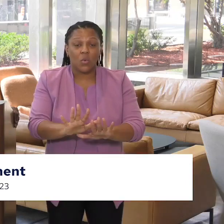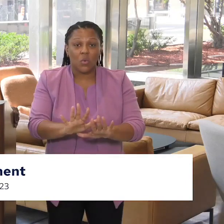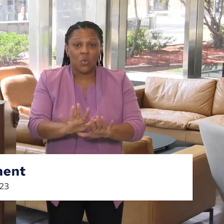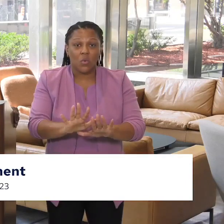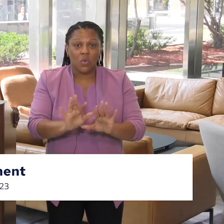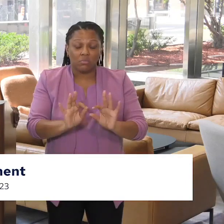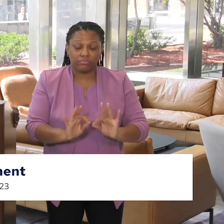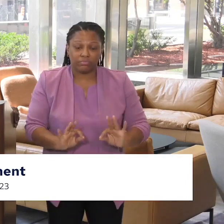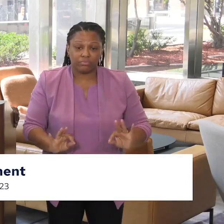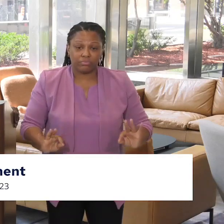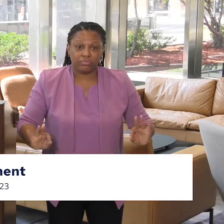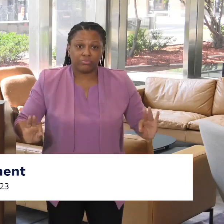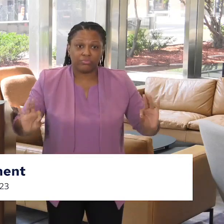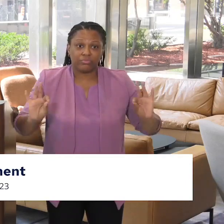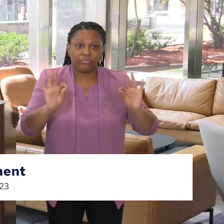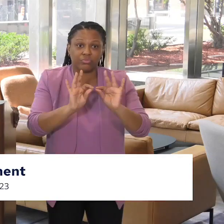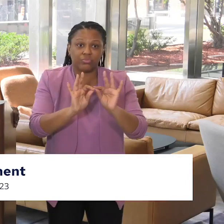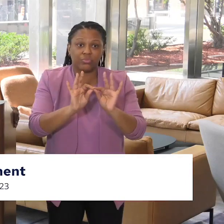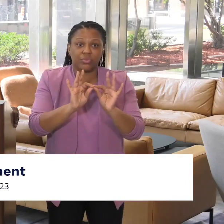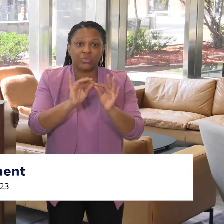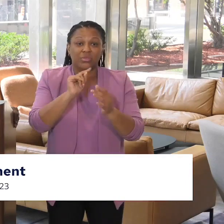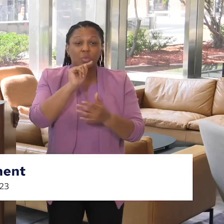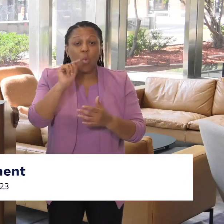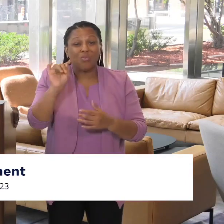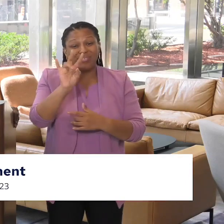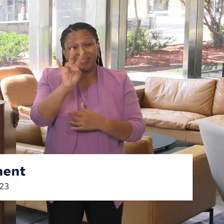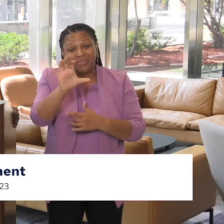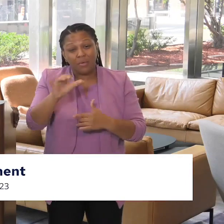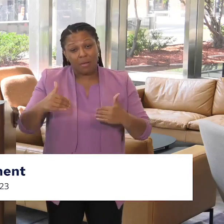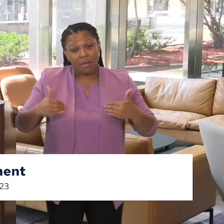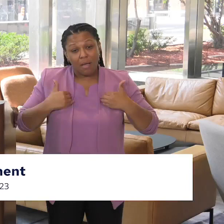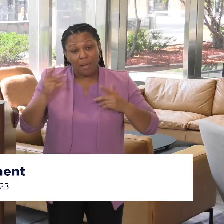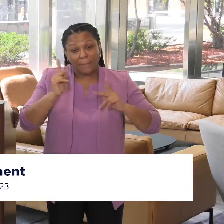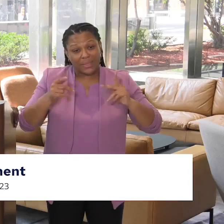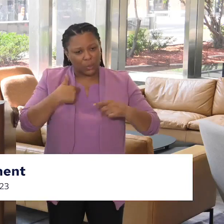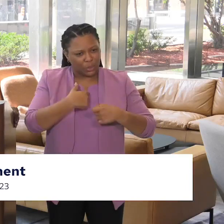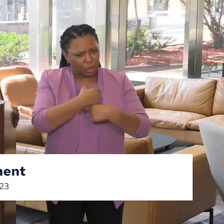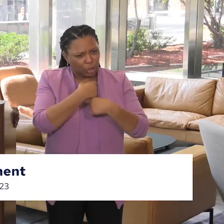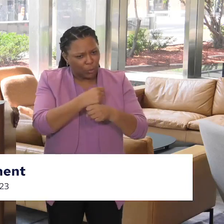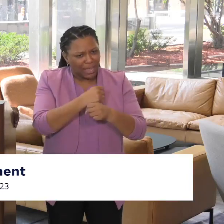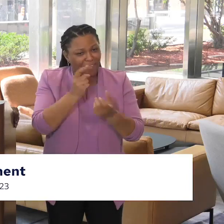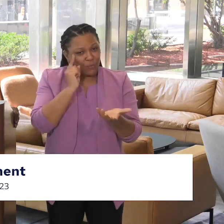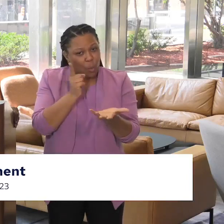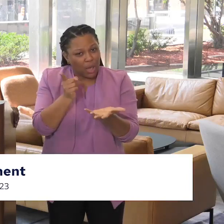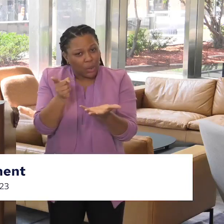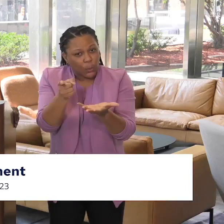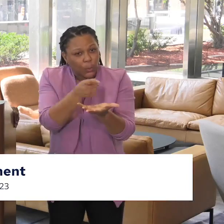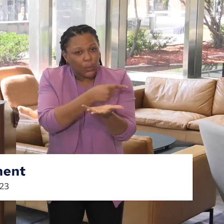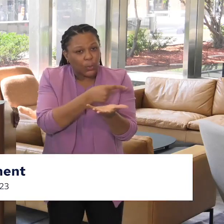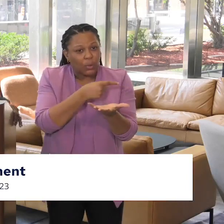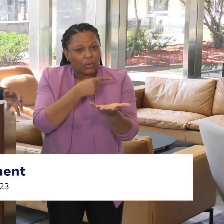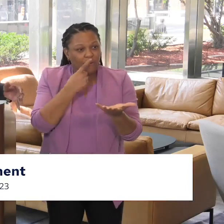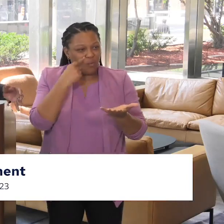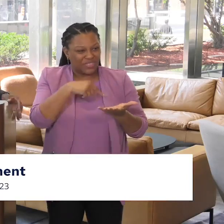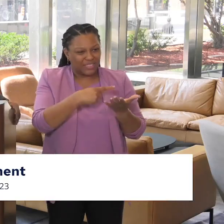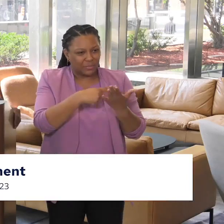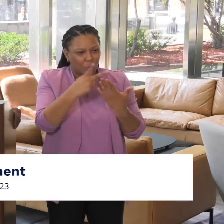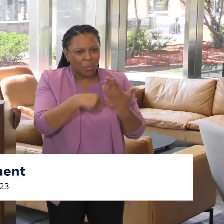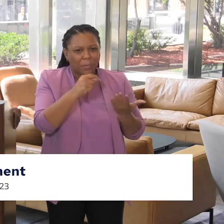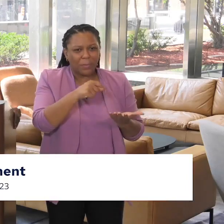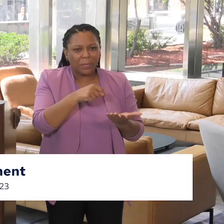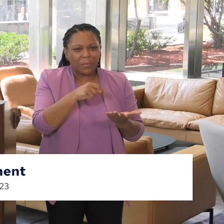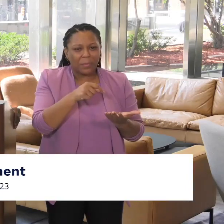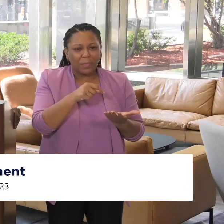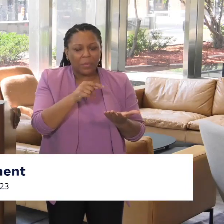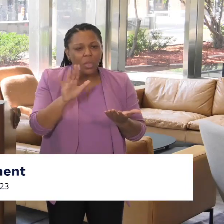The 700 young people who we're going to create opportunities for through this program, the